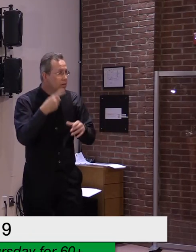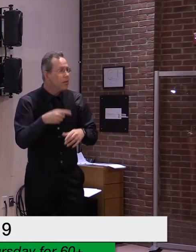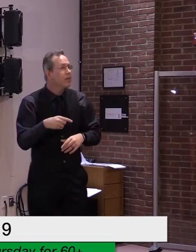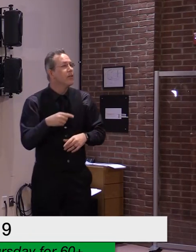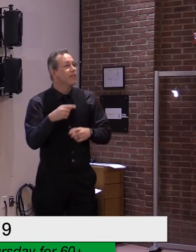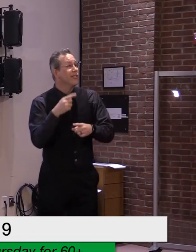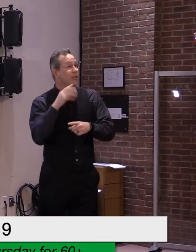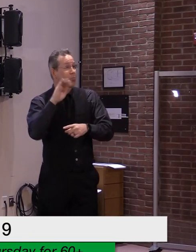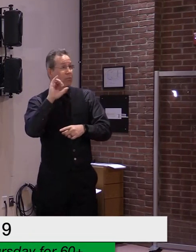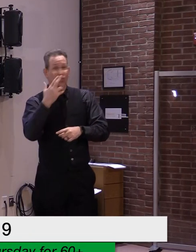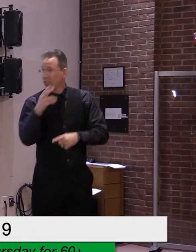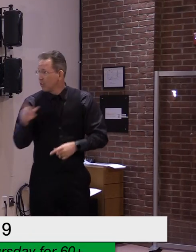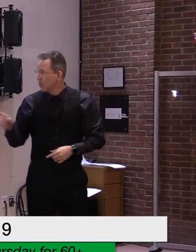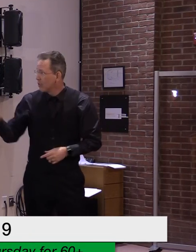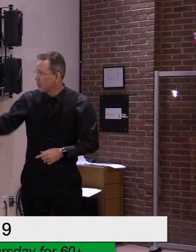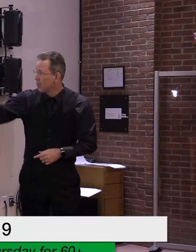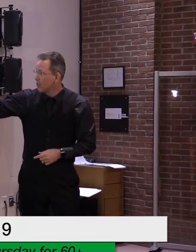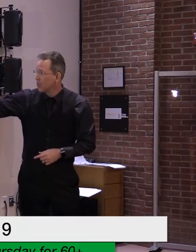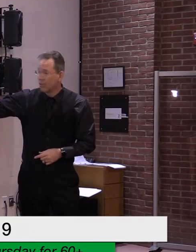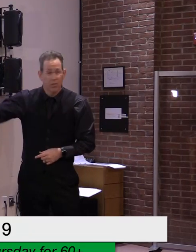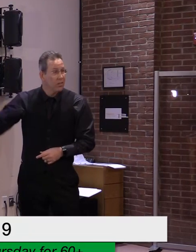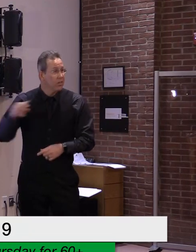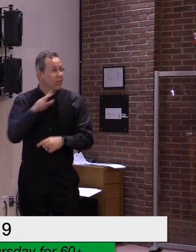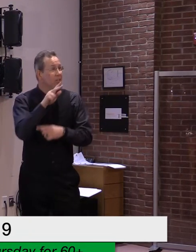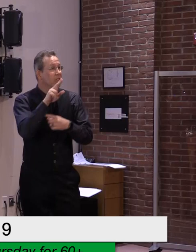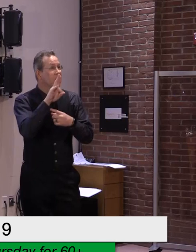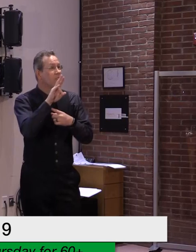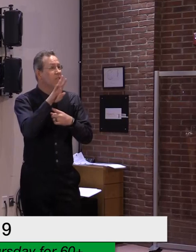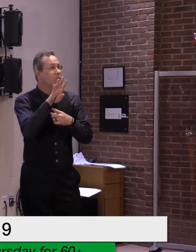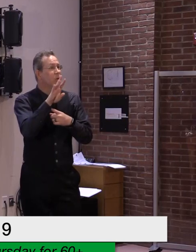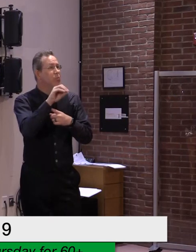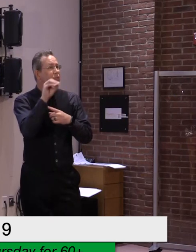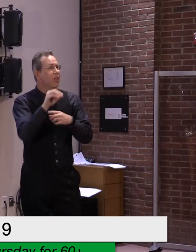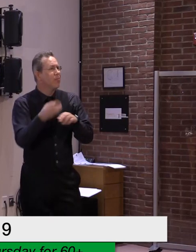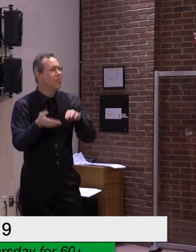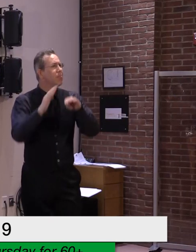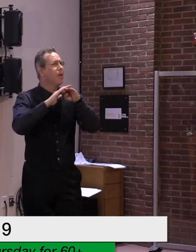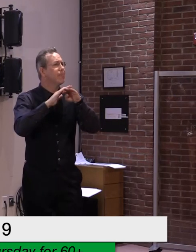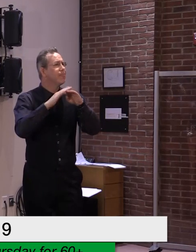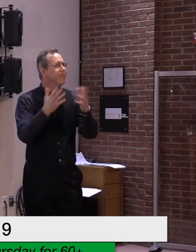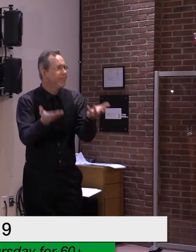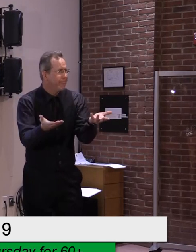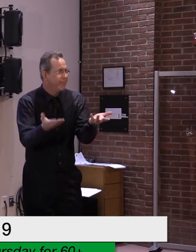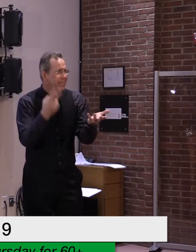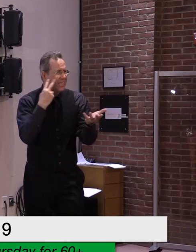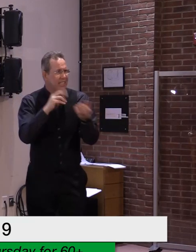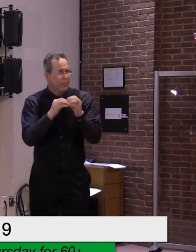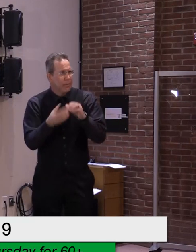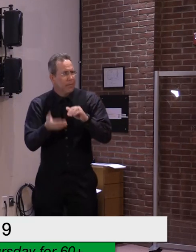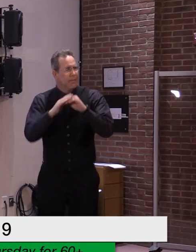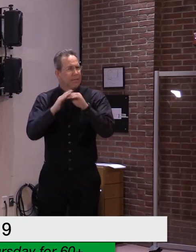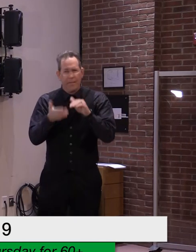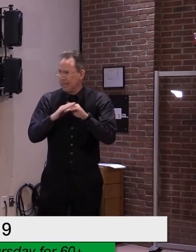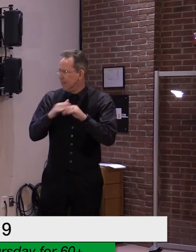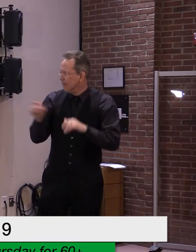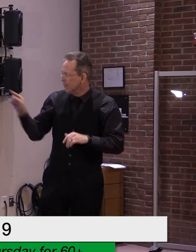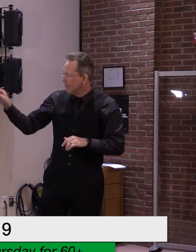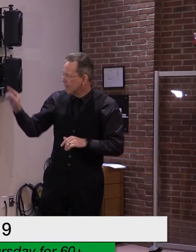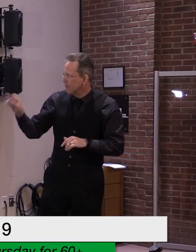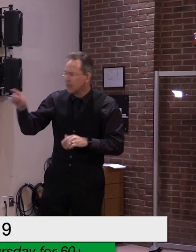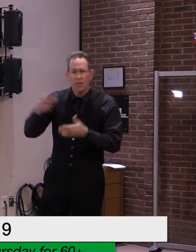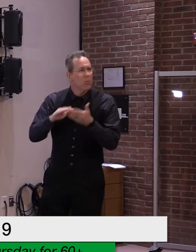has seen a very large increase in their cases over the past 2 weeks and has actually seen an increase in their hospitalizations as